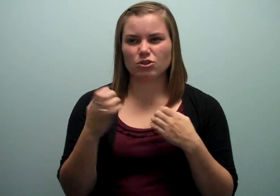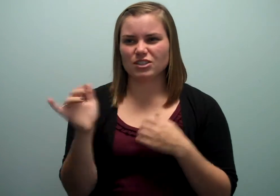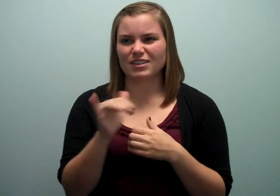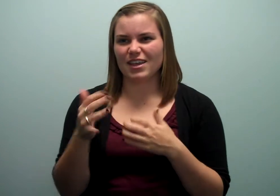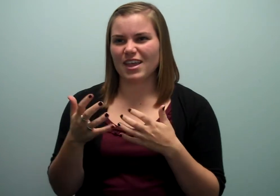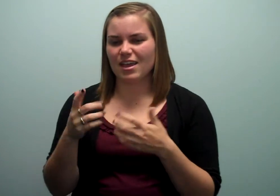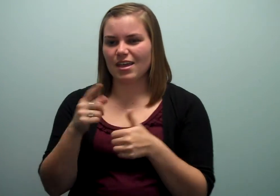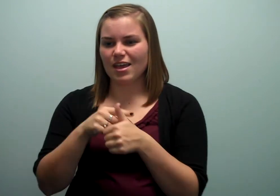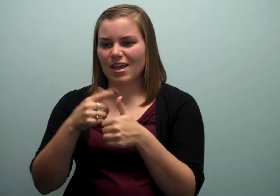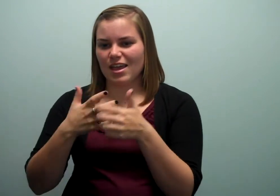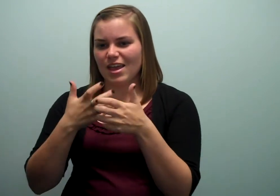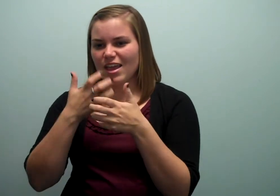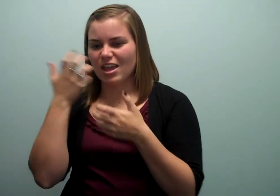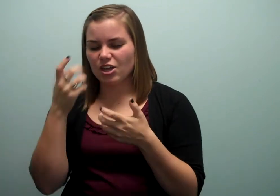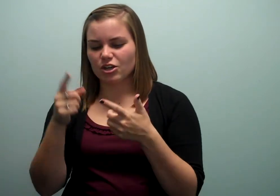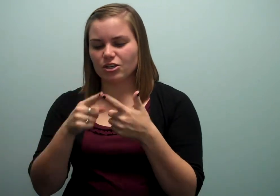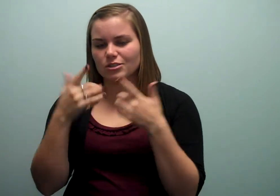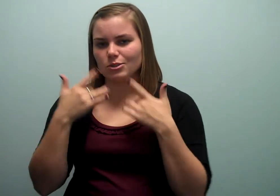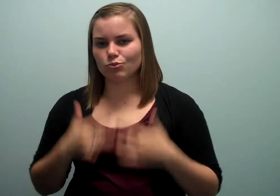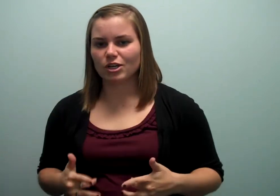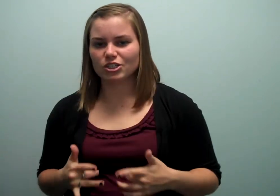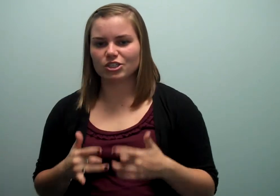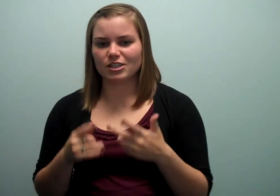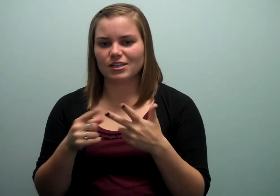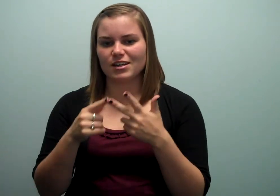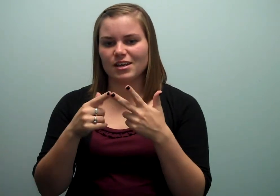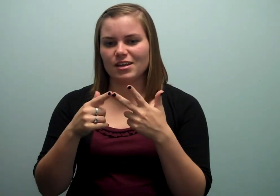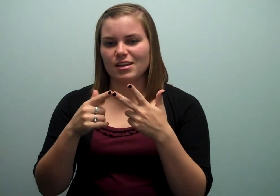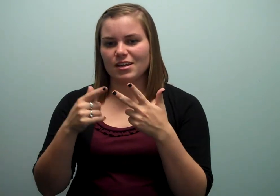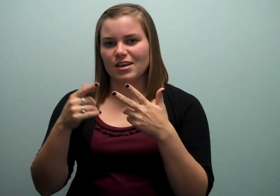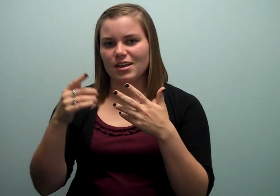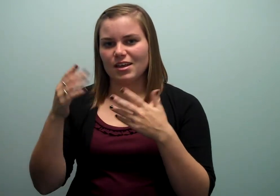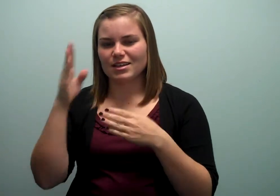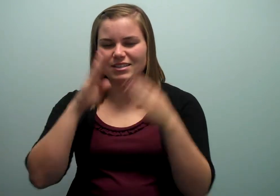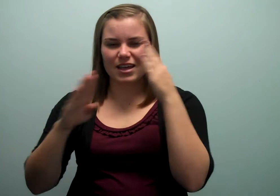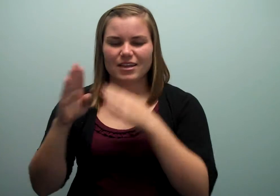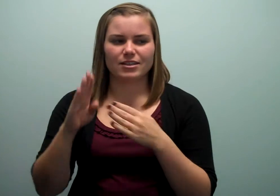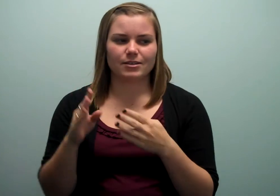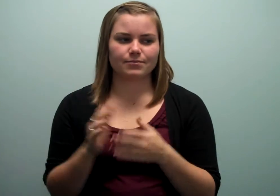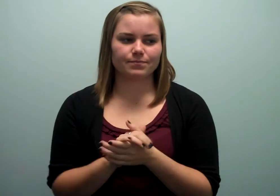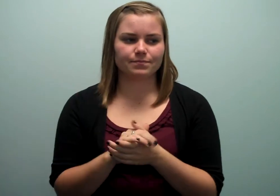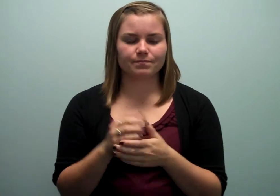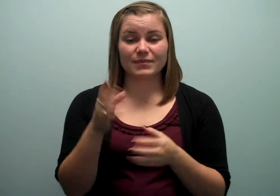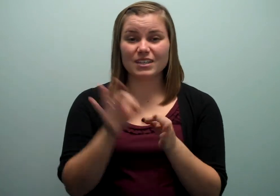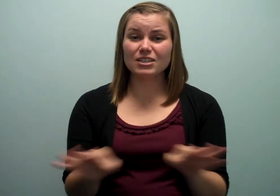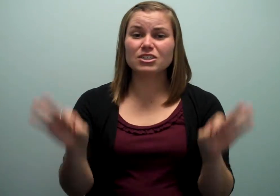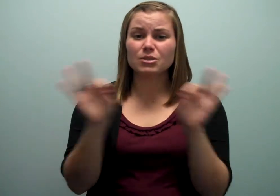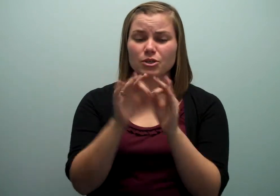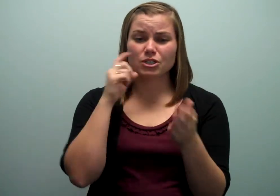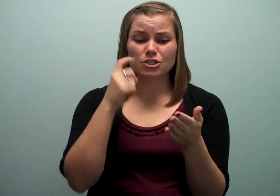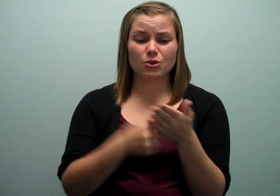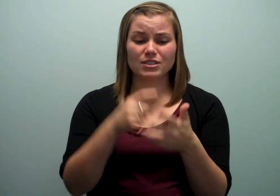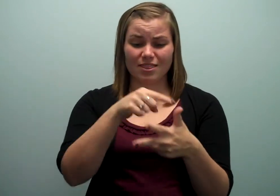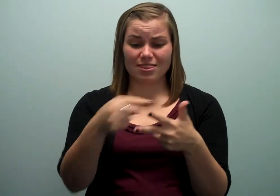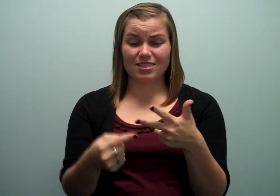anger, depression, anxiety, to name a few. It's important to recognize that these negative emotions that